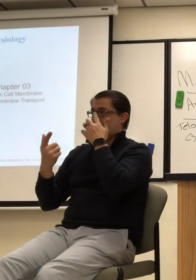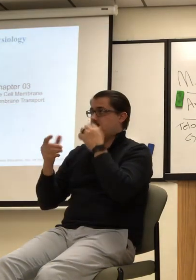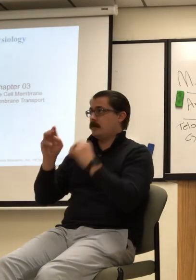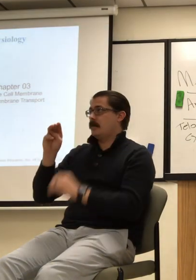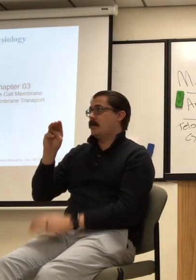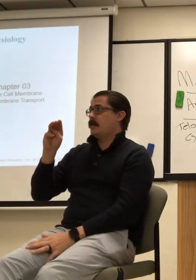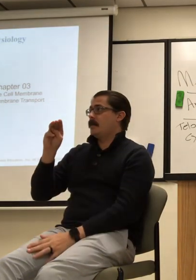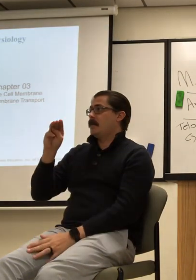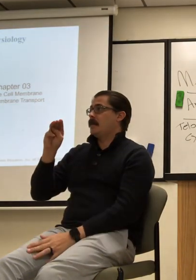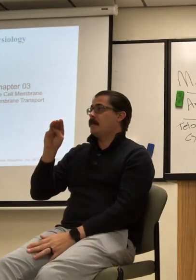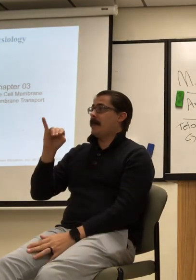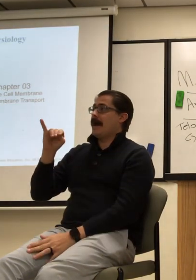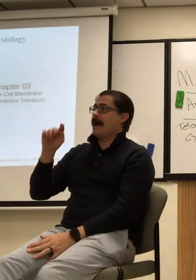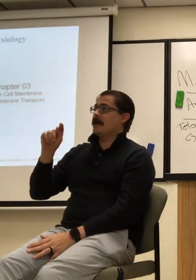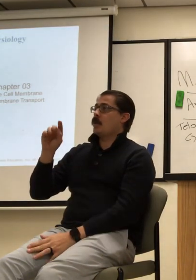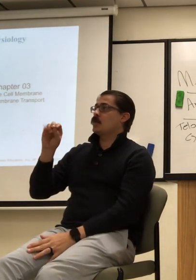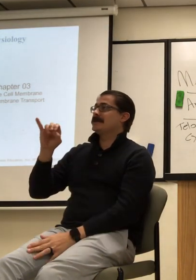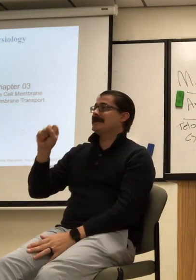mitosis?